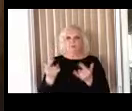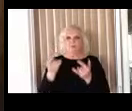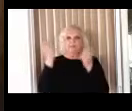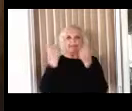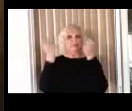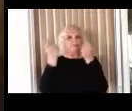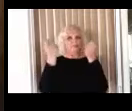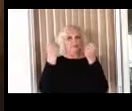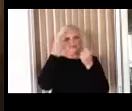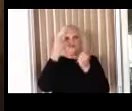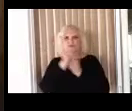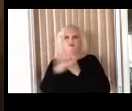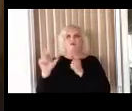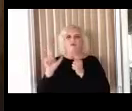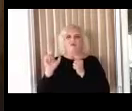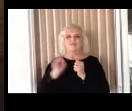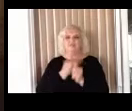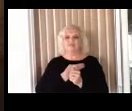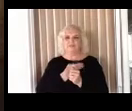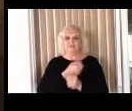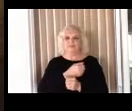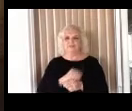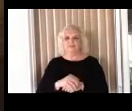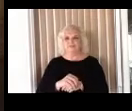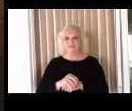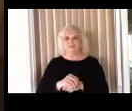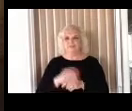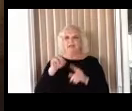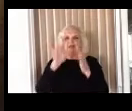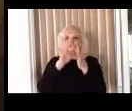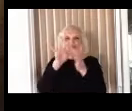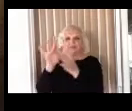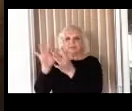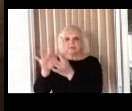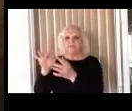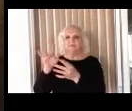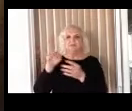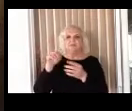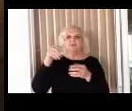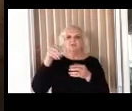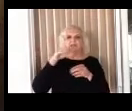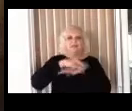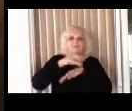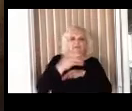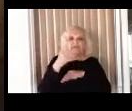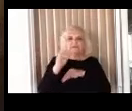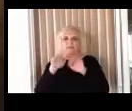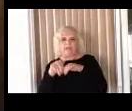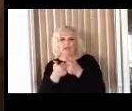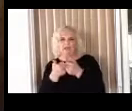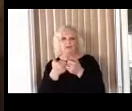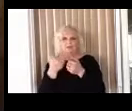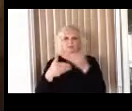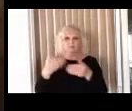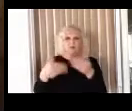celebration for all of us, and has contacted many people to get advice, how to do this, and has